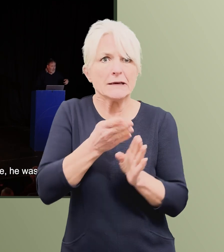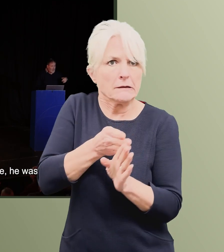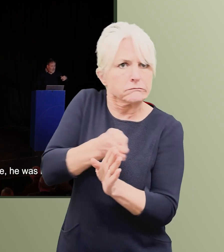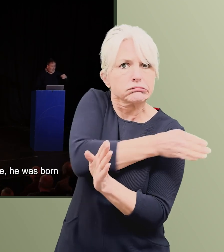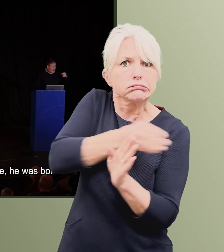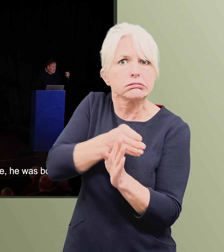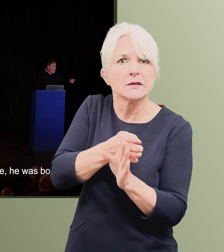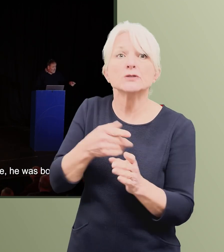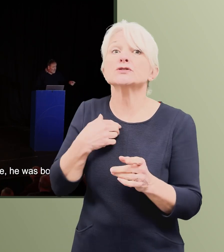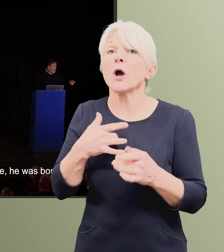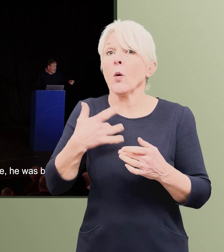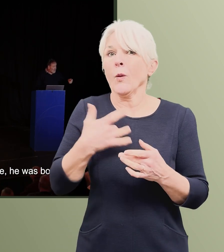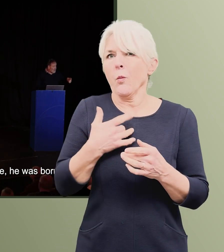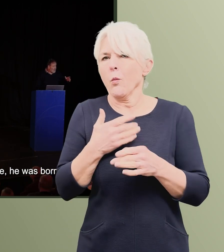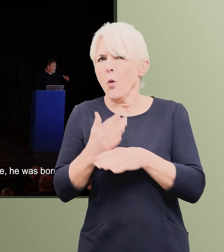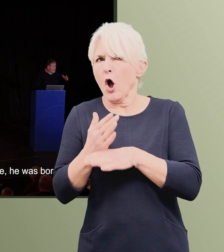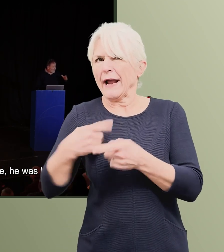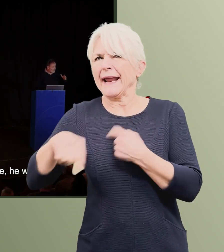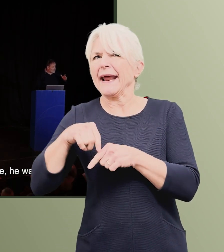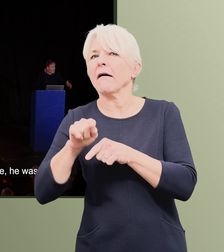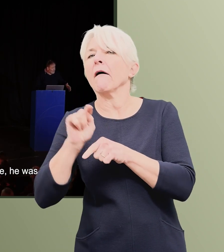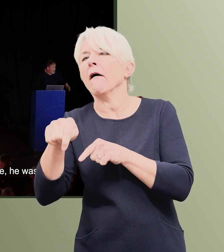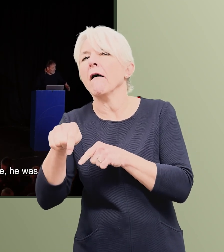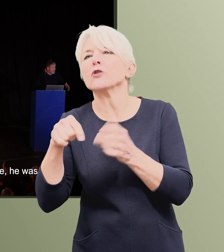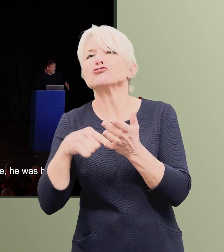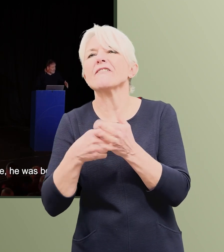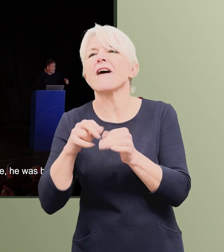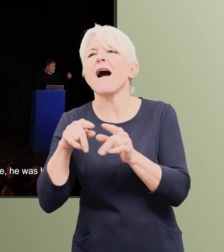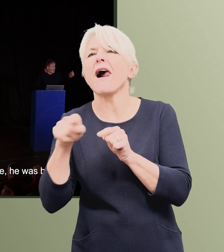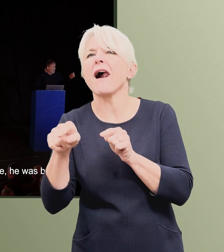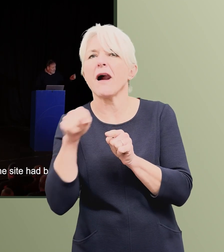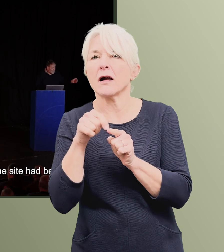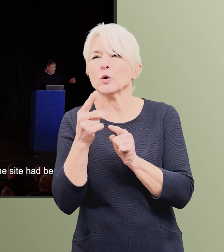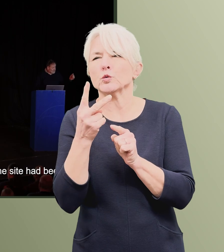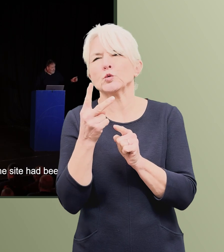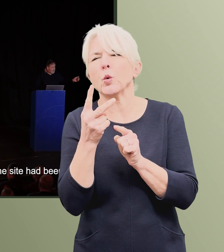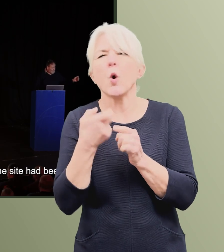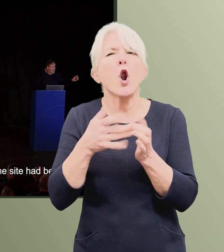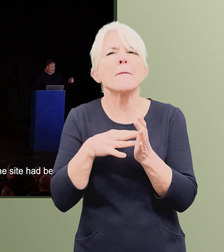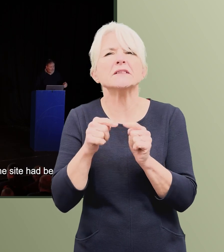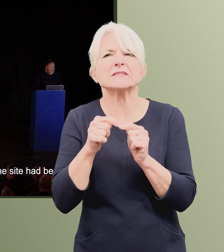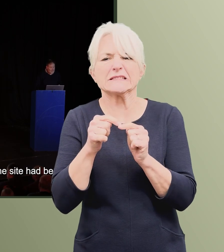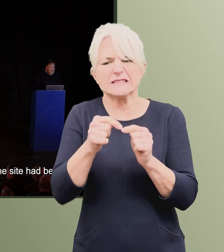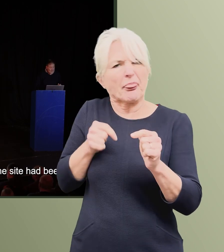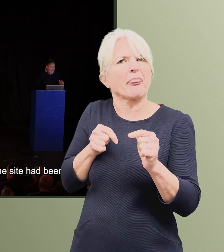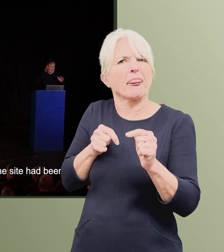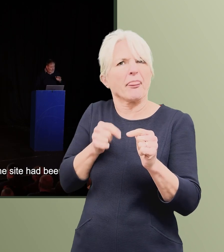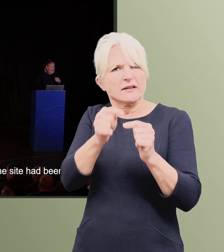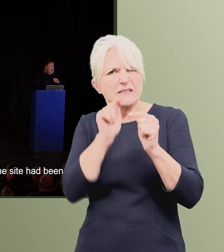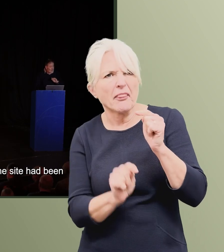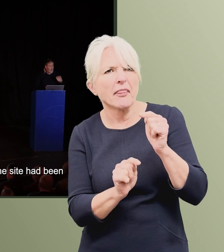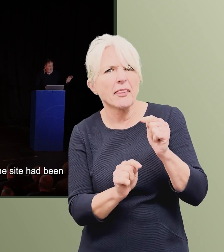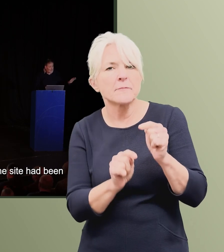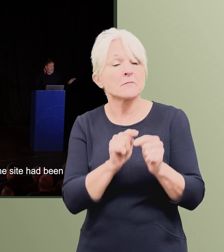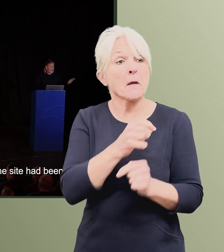site, the guy Richard there, was born there, and his grandfather had actually bought the farm. So